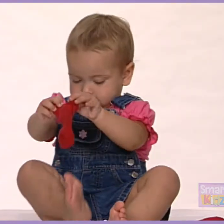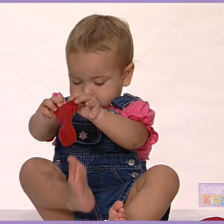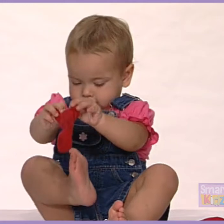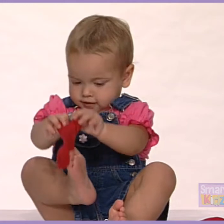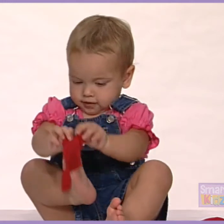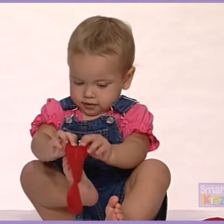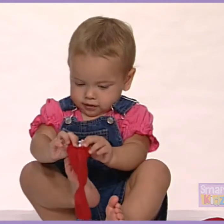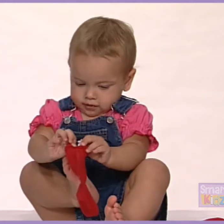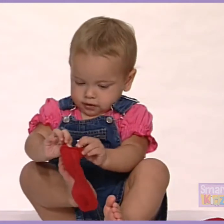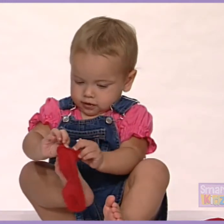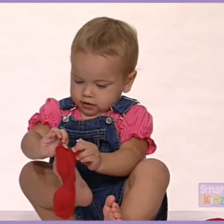Socks.